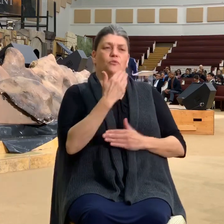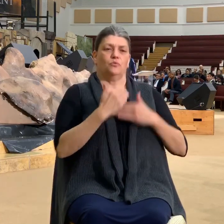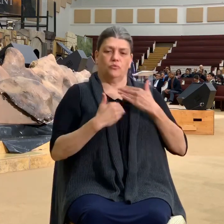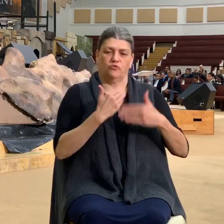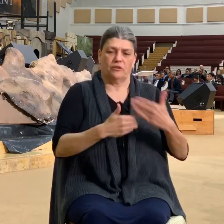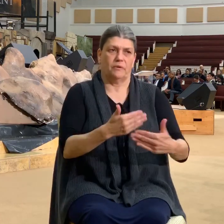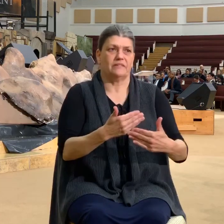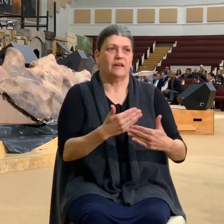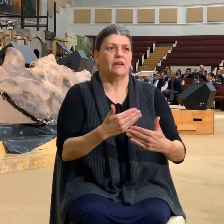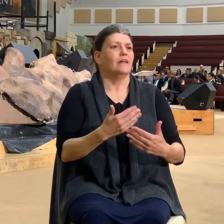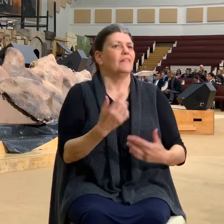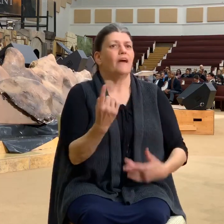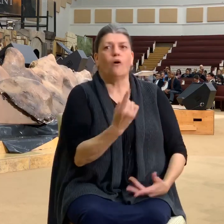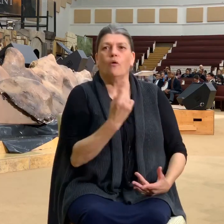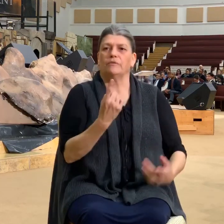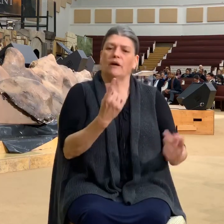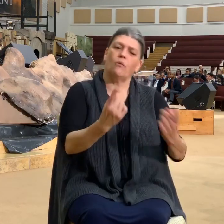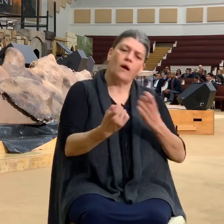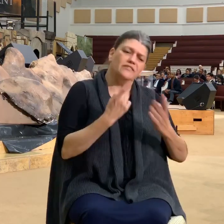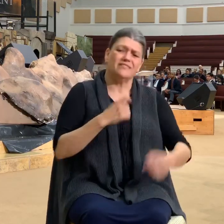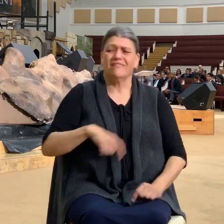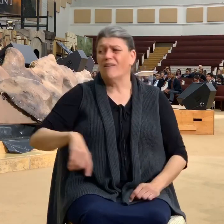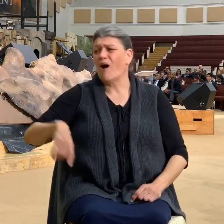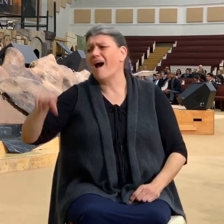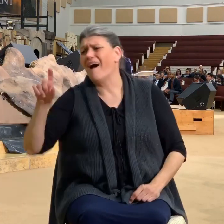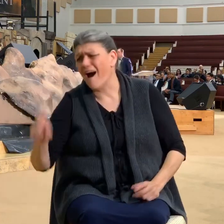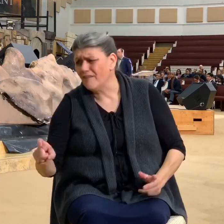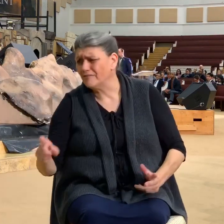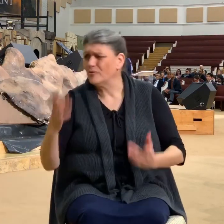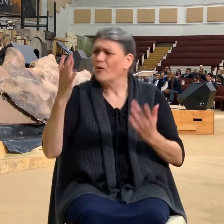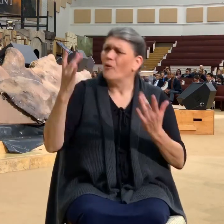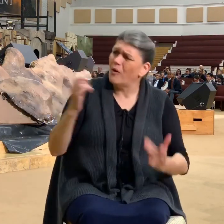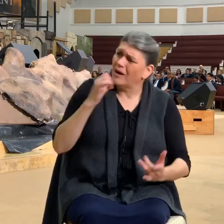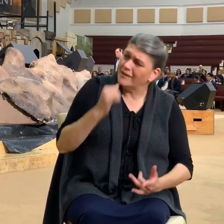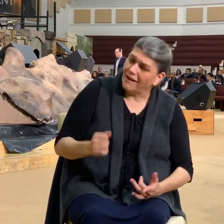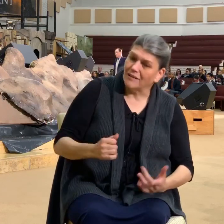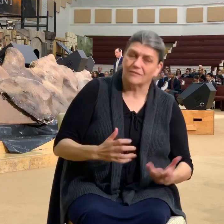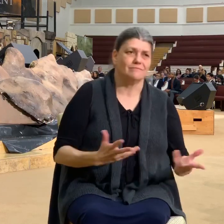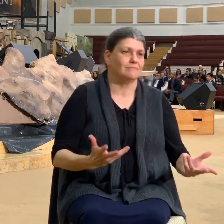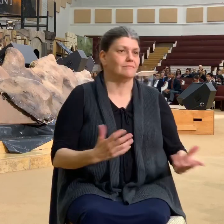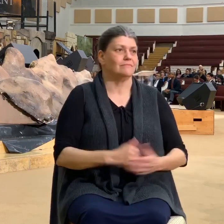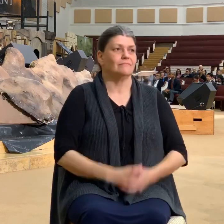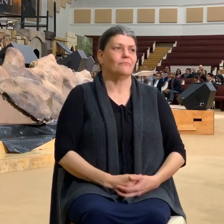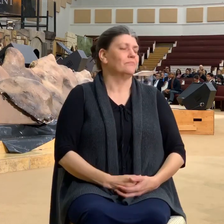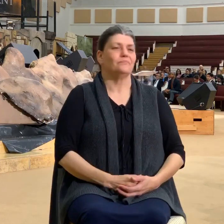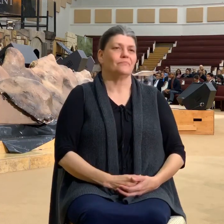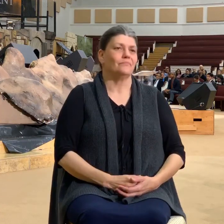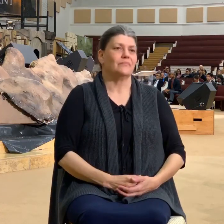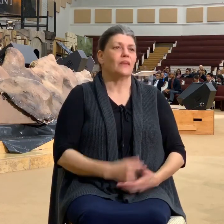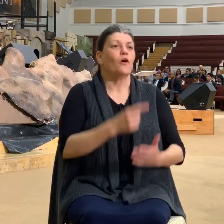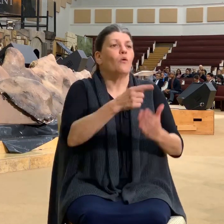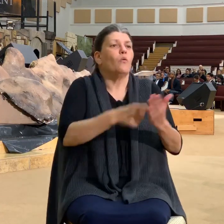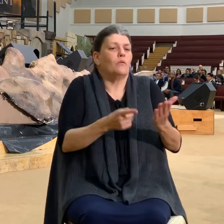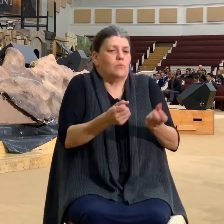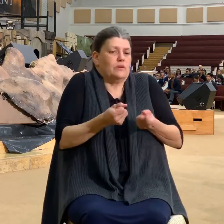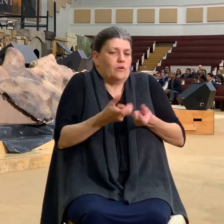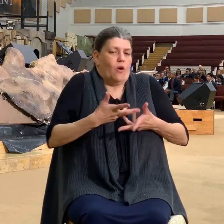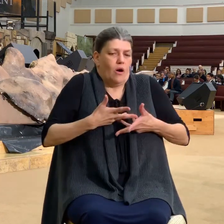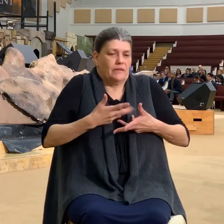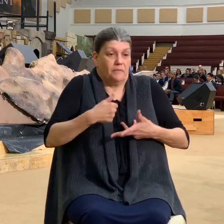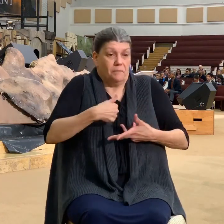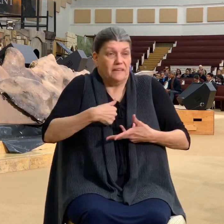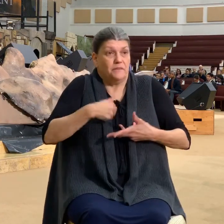want to question everything. Do I have to? Why don't we change that question? Well, what would bring me closer to